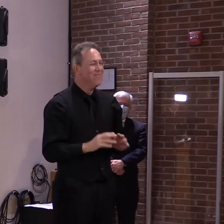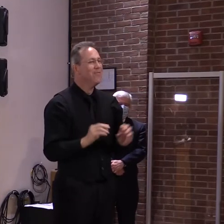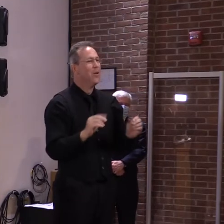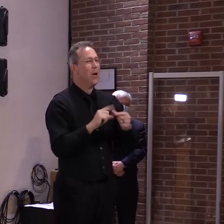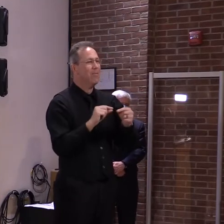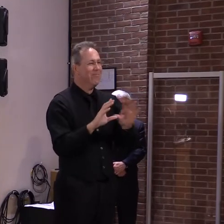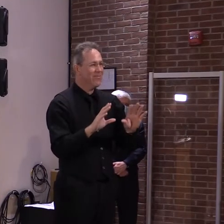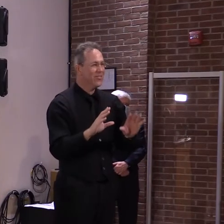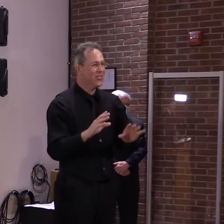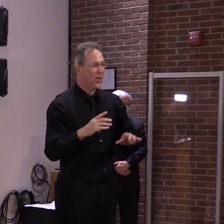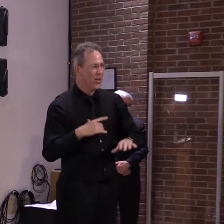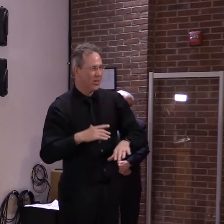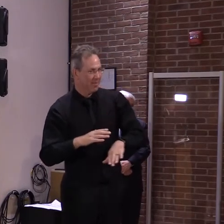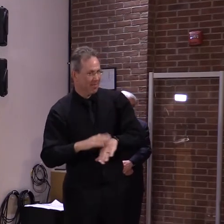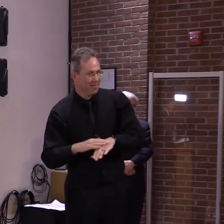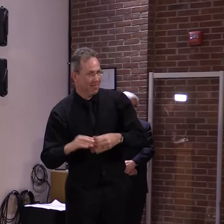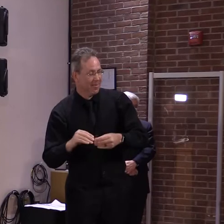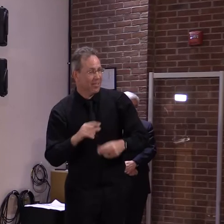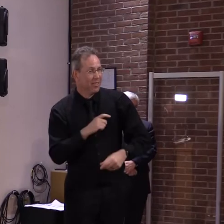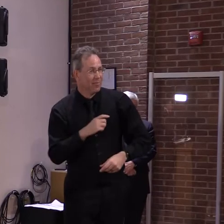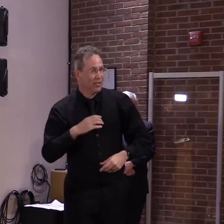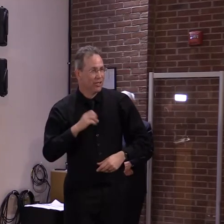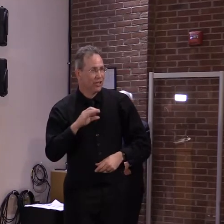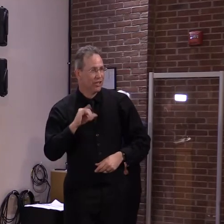Commissioner Sherling. Can you add anything to this?